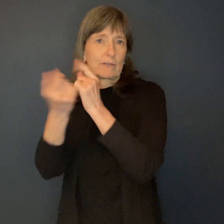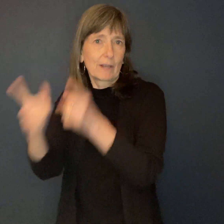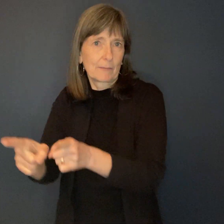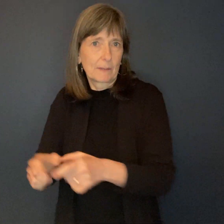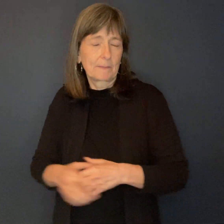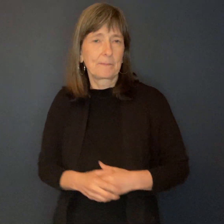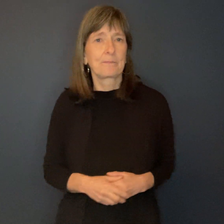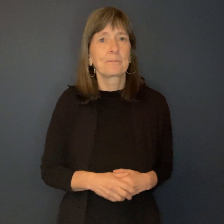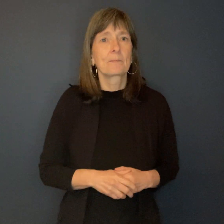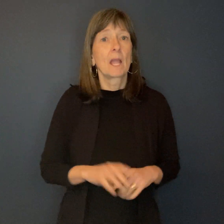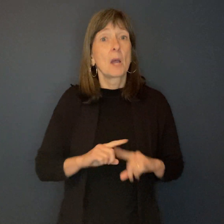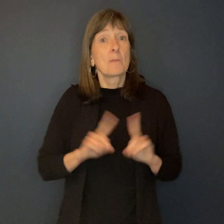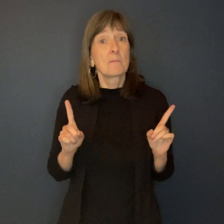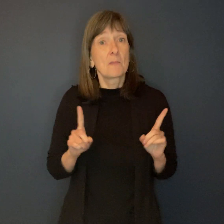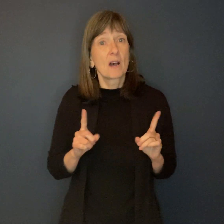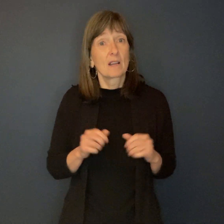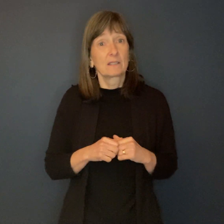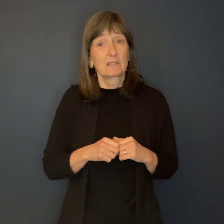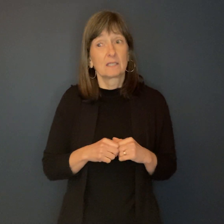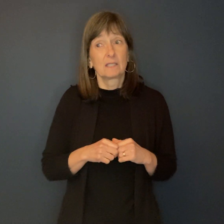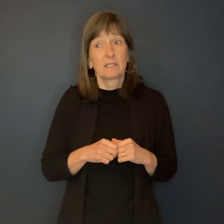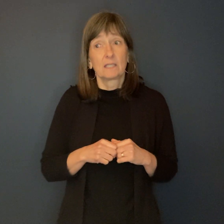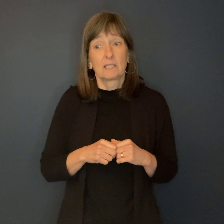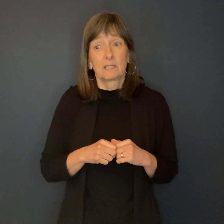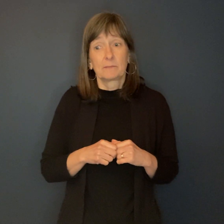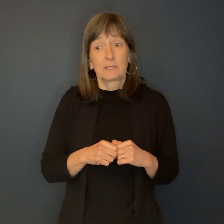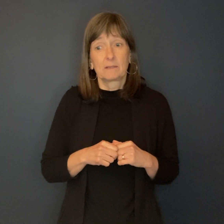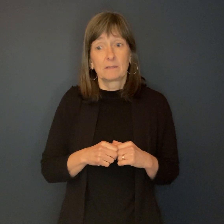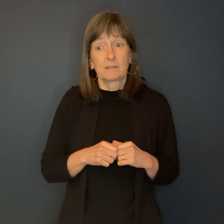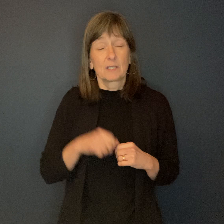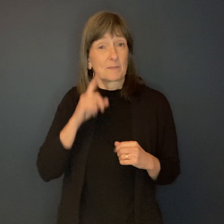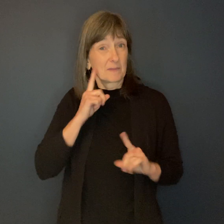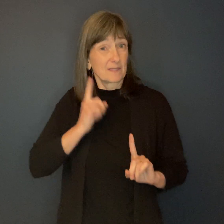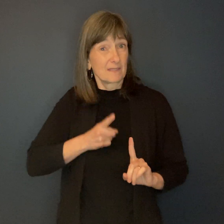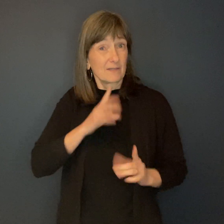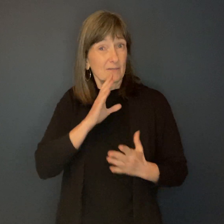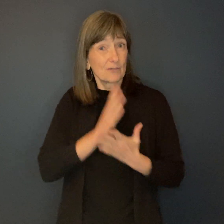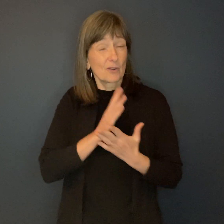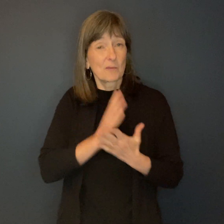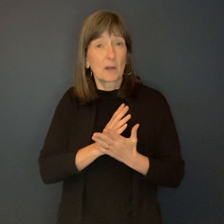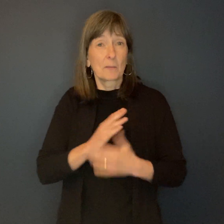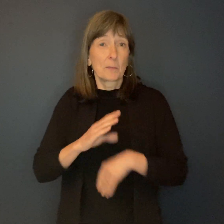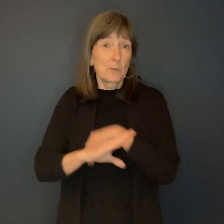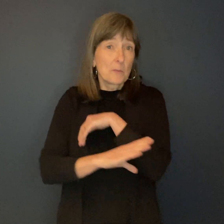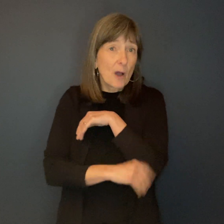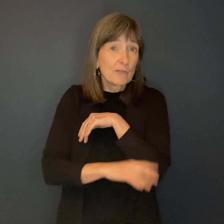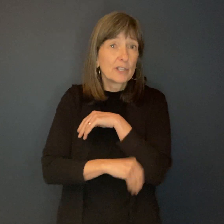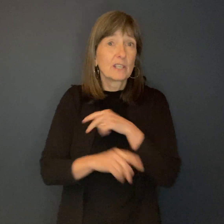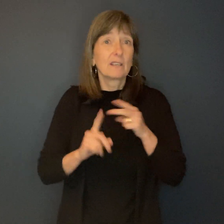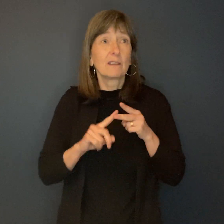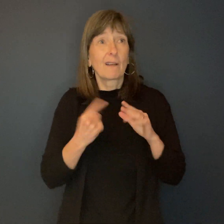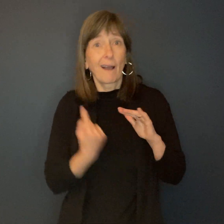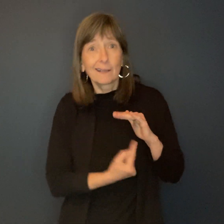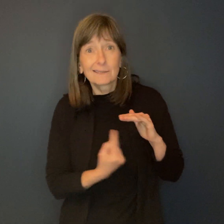isolation and poverty that people face, there's been too little recognition of the